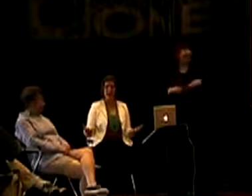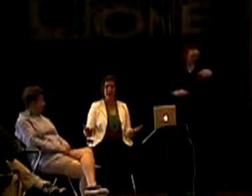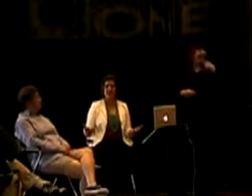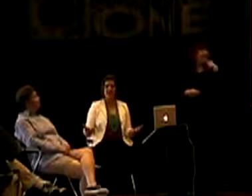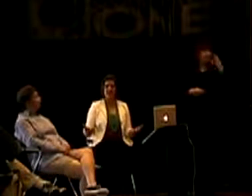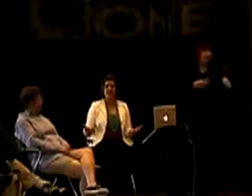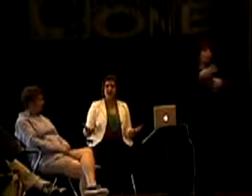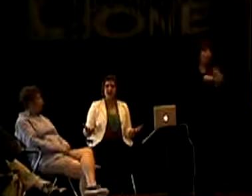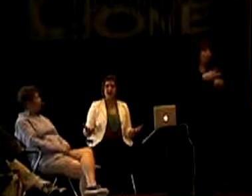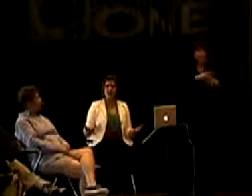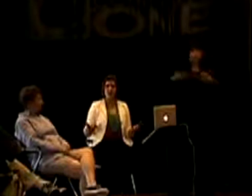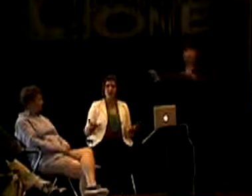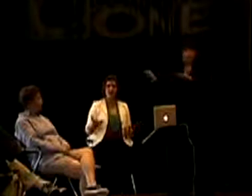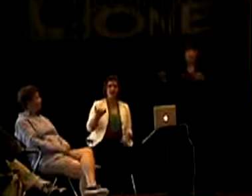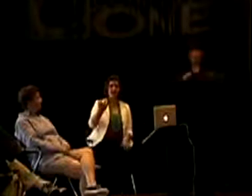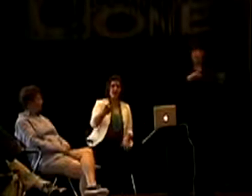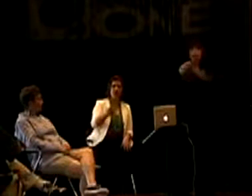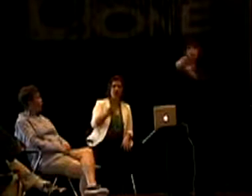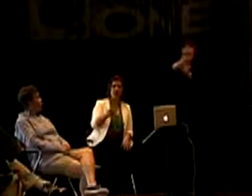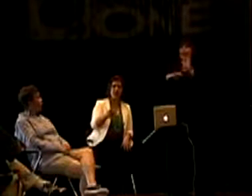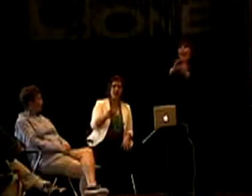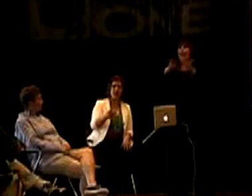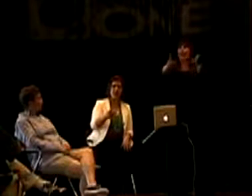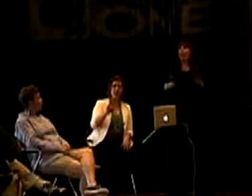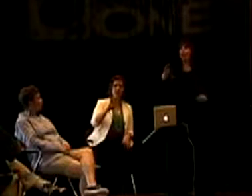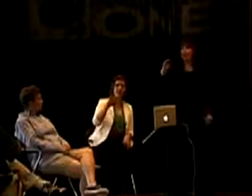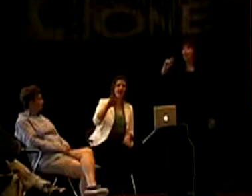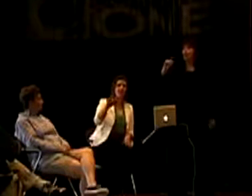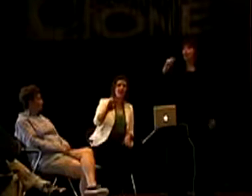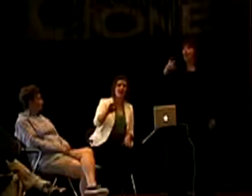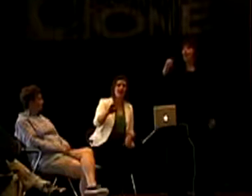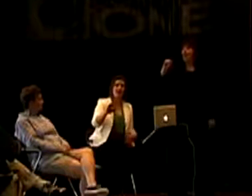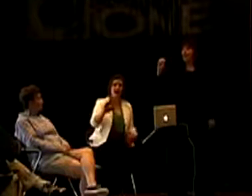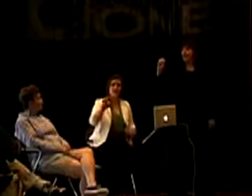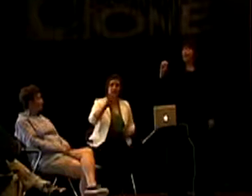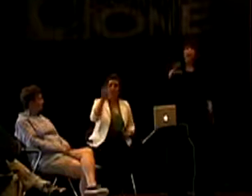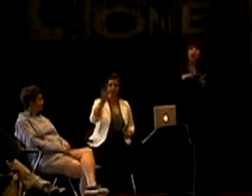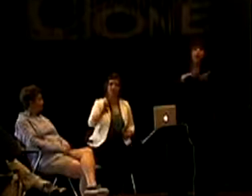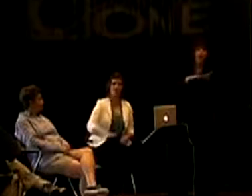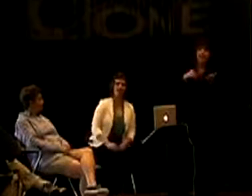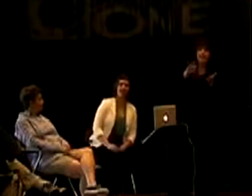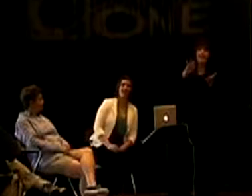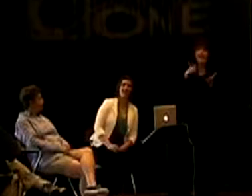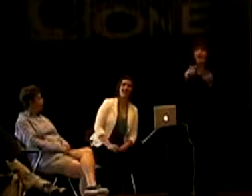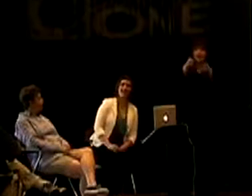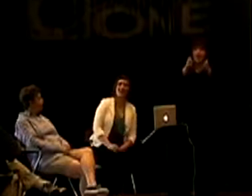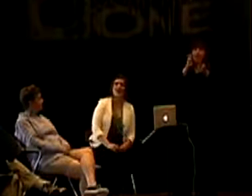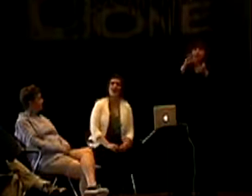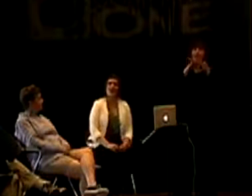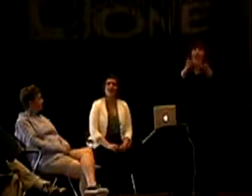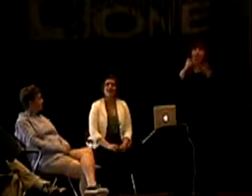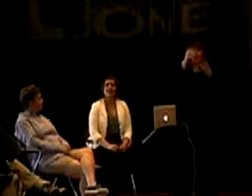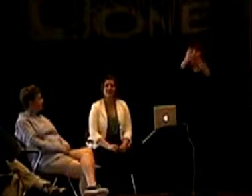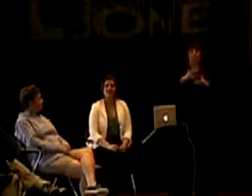Maggie. One of the things that Jackie talked about, and forgive me if I speak on your behalf, you can throw in anything that you'd like if I get it wrong.